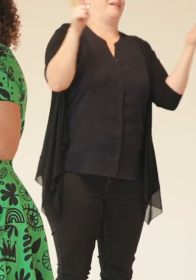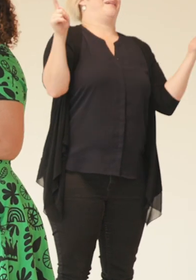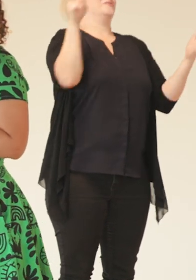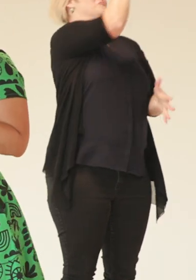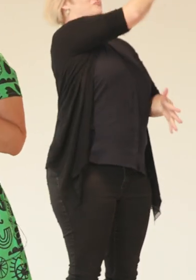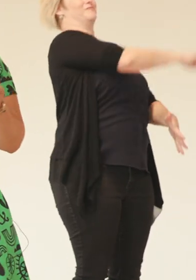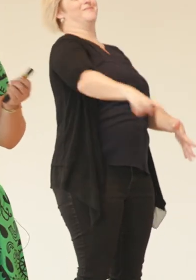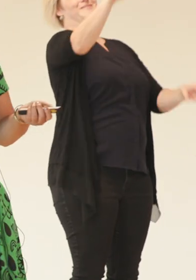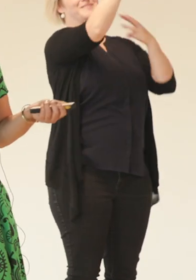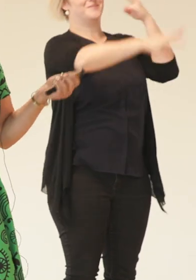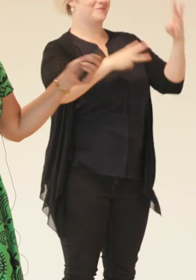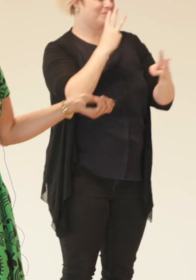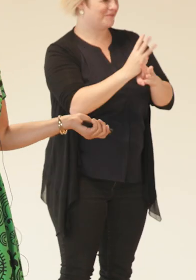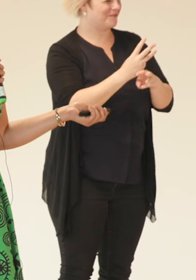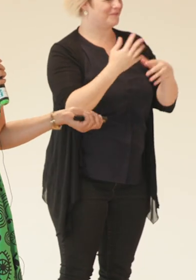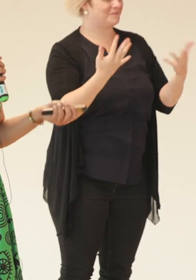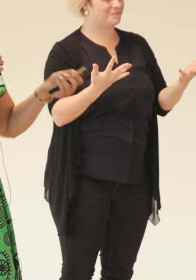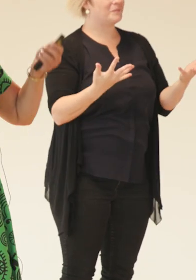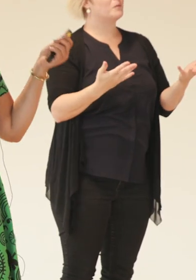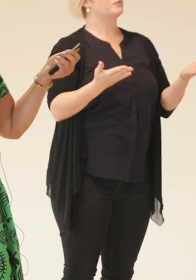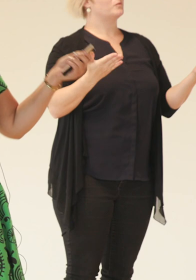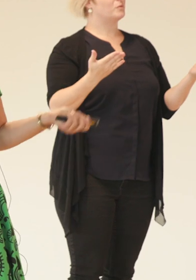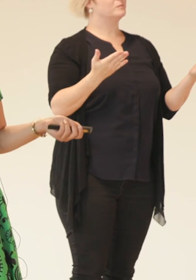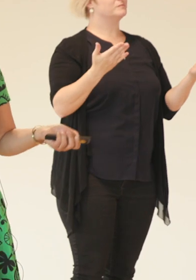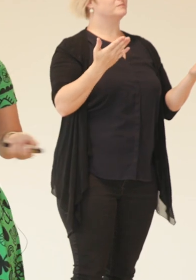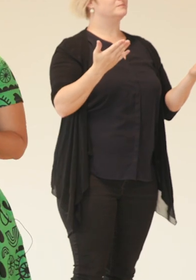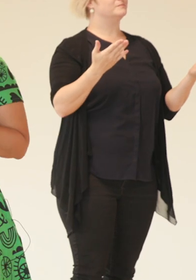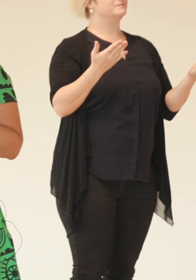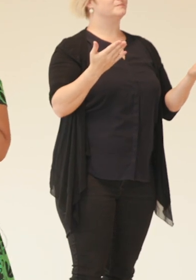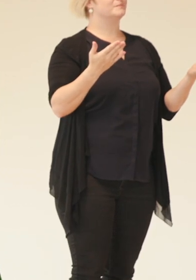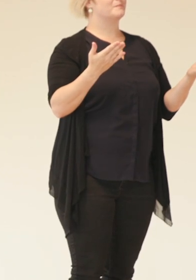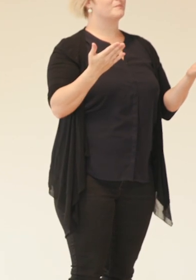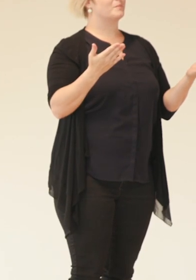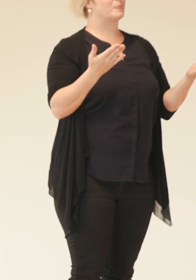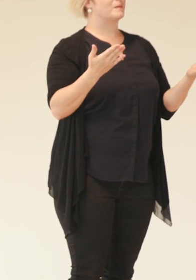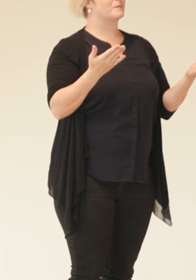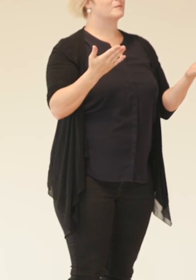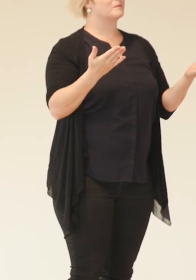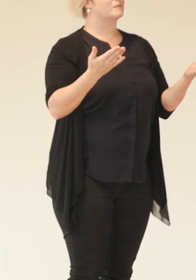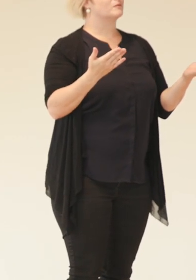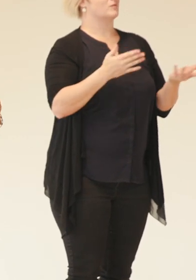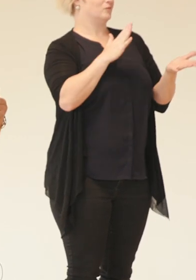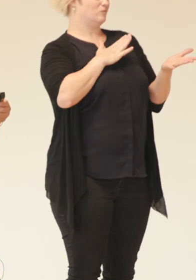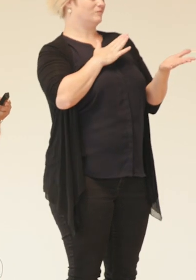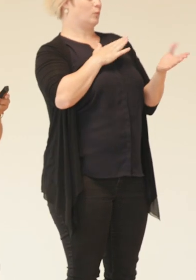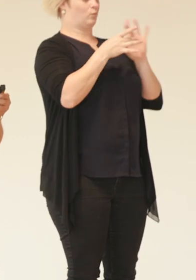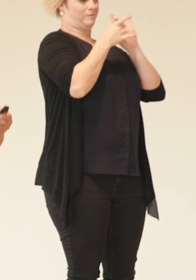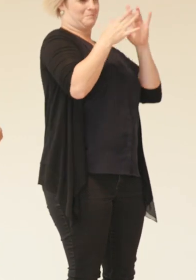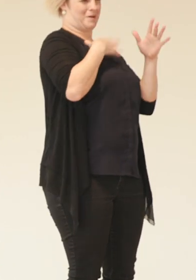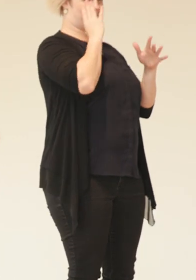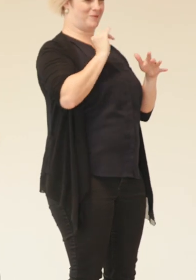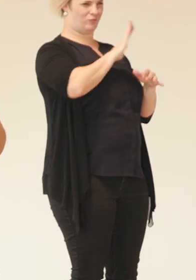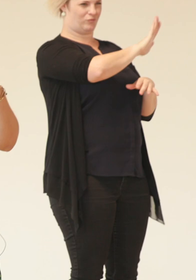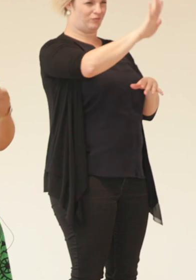I want to say that if maybe, like me, there's something that you want to do, something that you've been wanting that's in your heart,